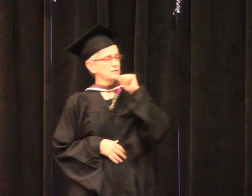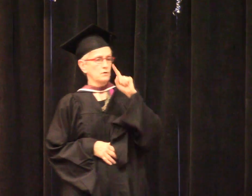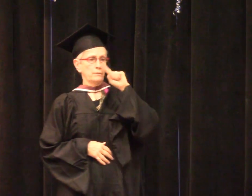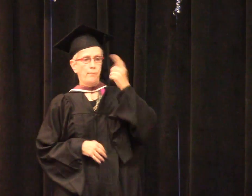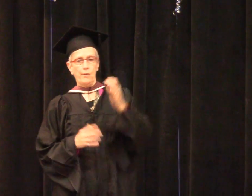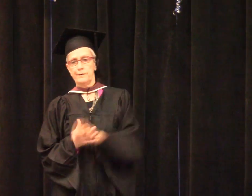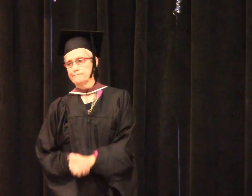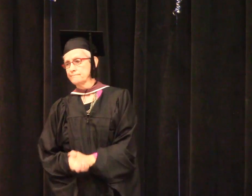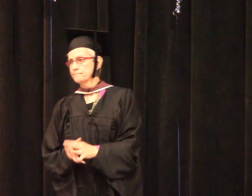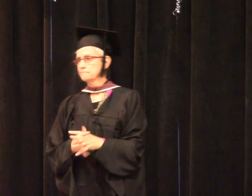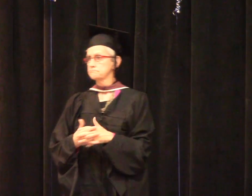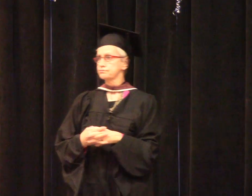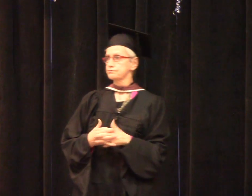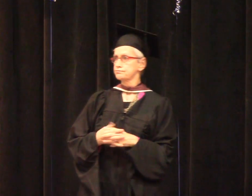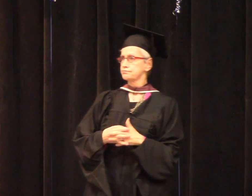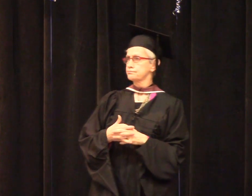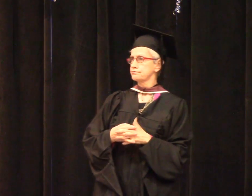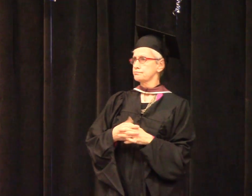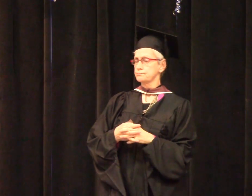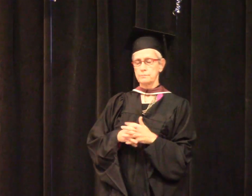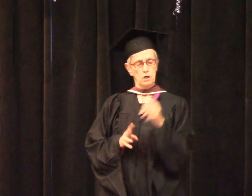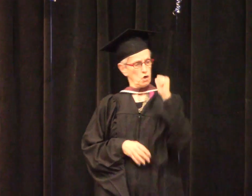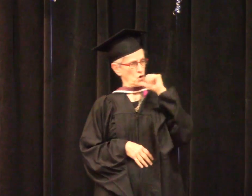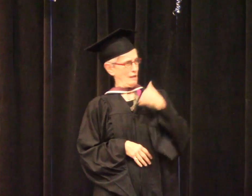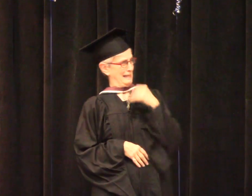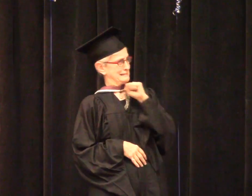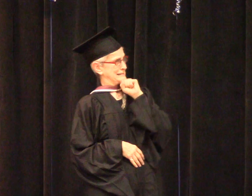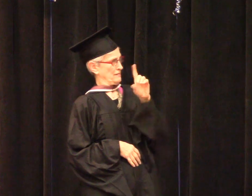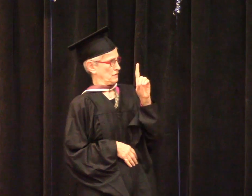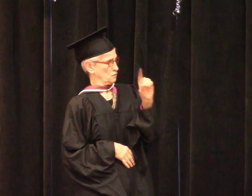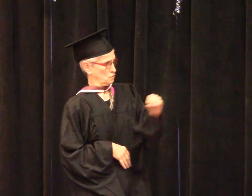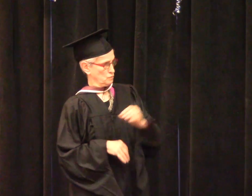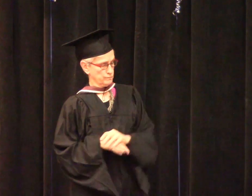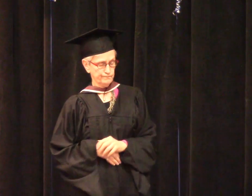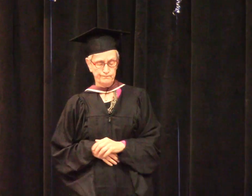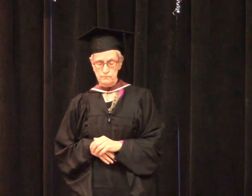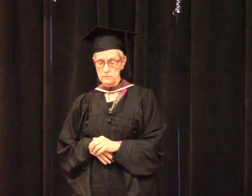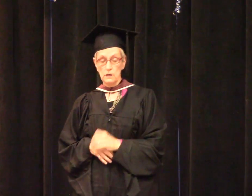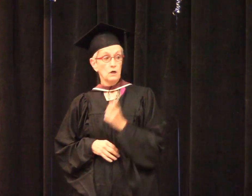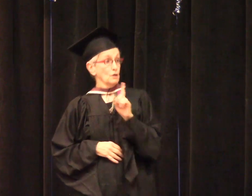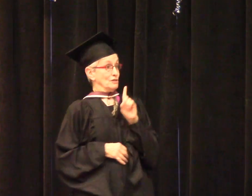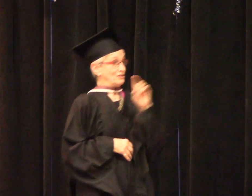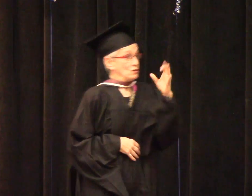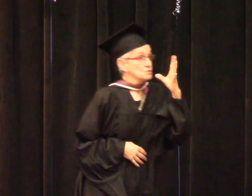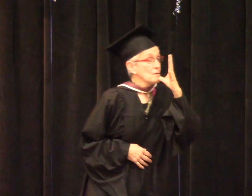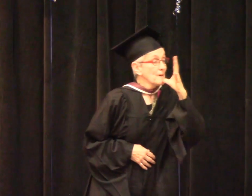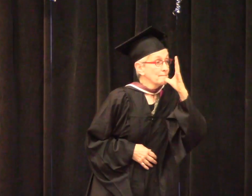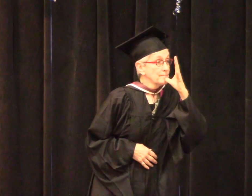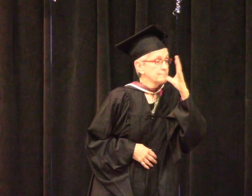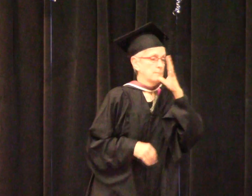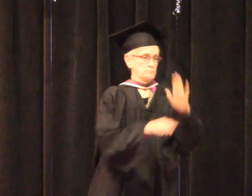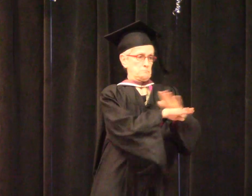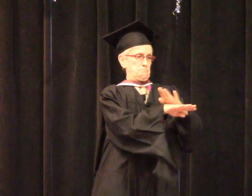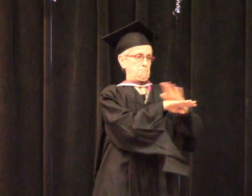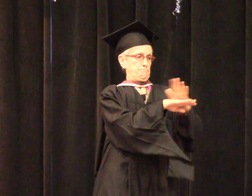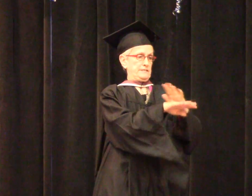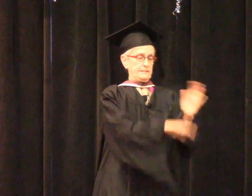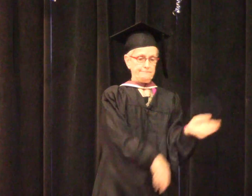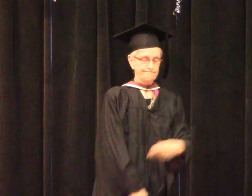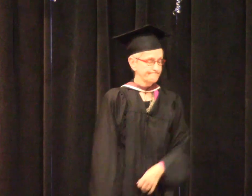And it doesn't make it any less significant. The story is about a little girl with nothing to do. She's bored, so she runs